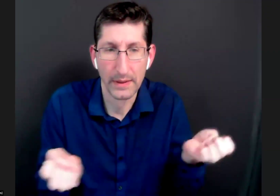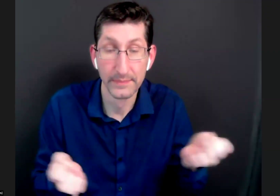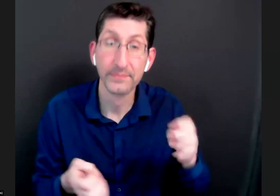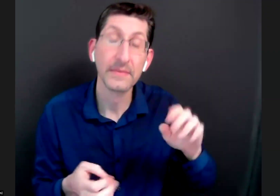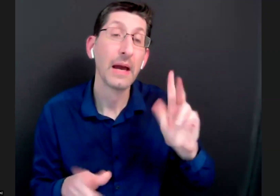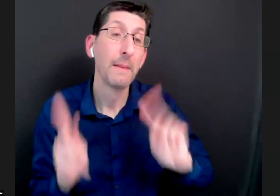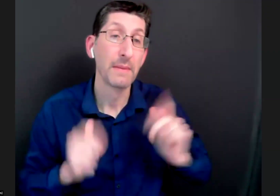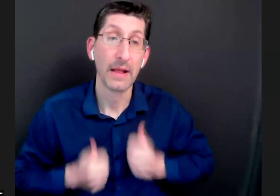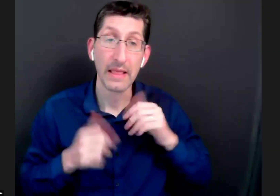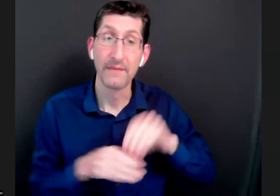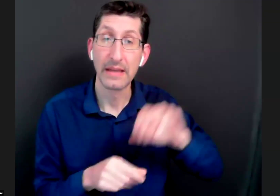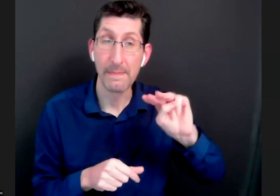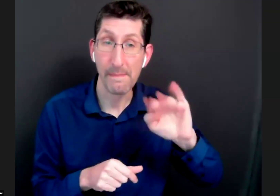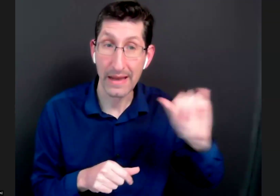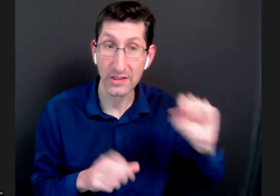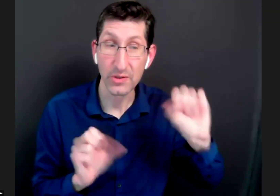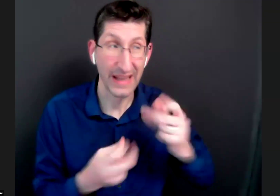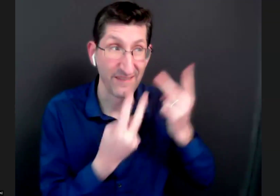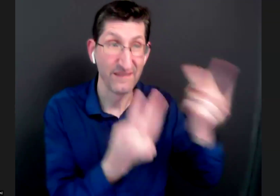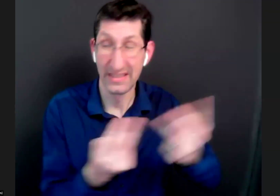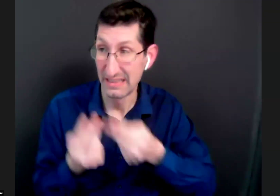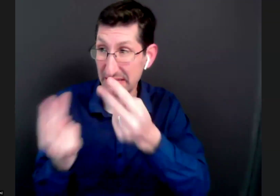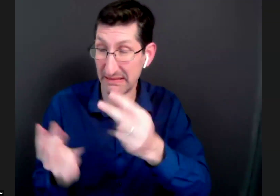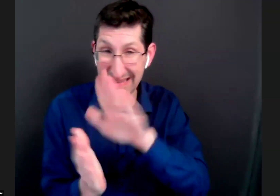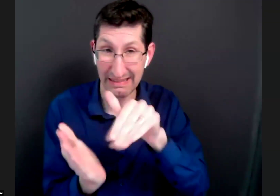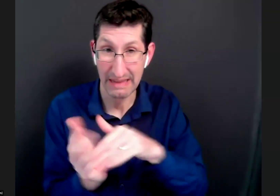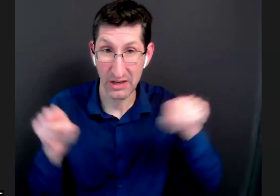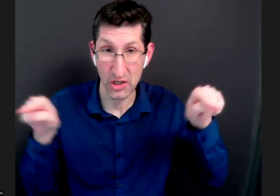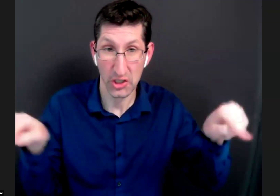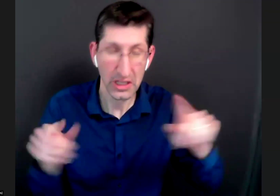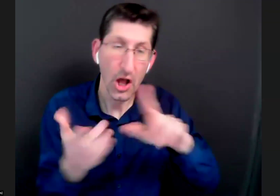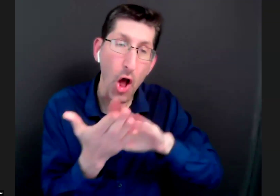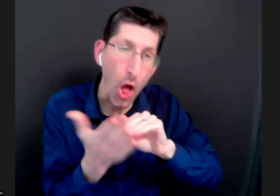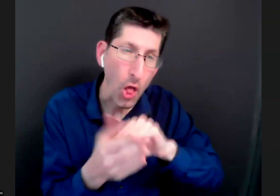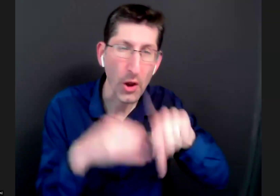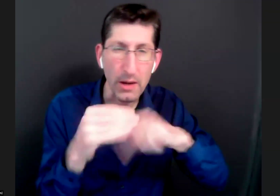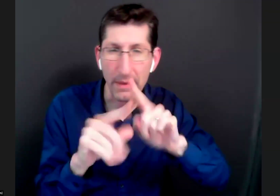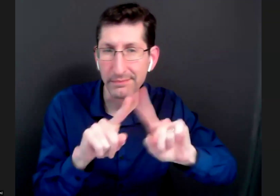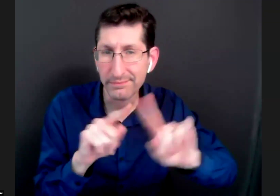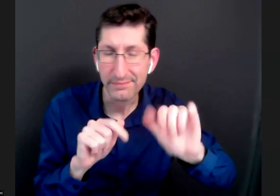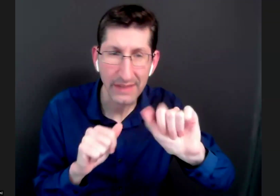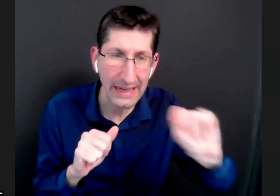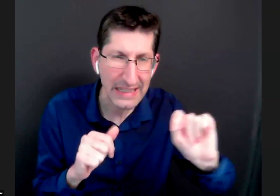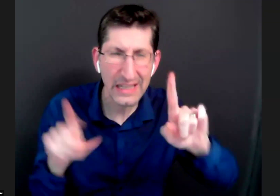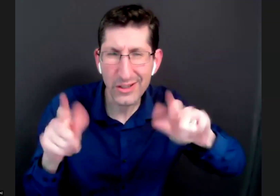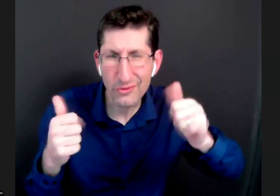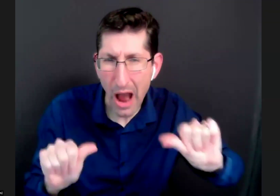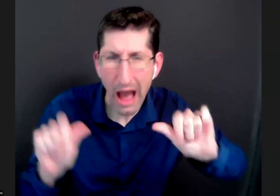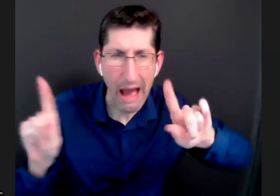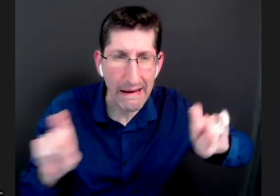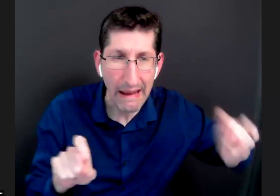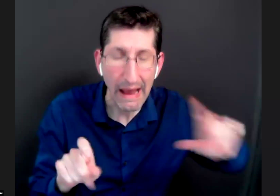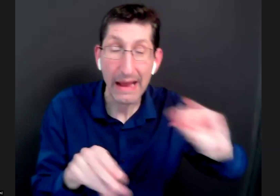Residents of Massachusetts can visit our centers to learn about, try, and borrow AT free of charge for